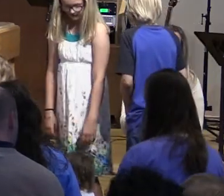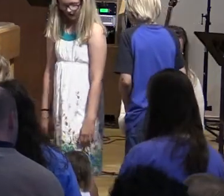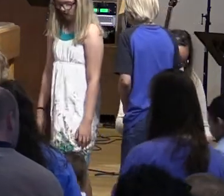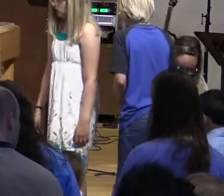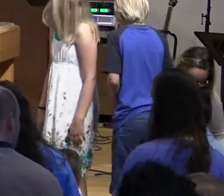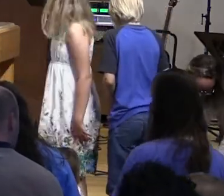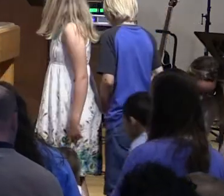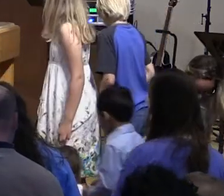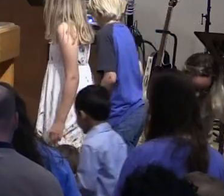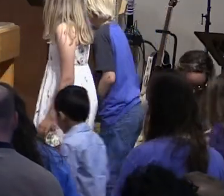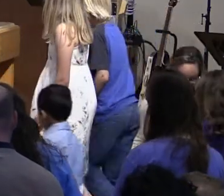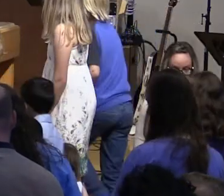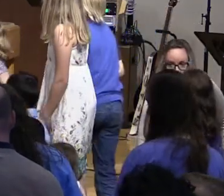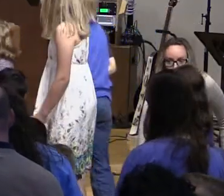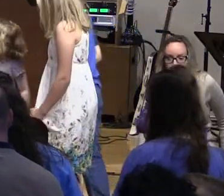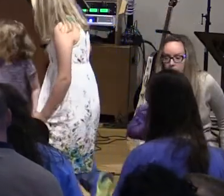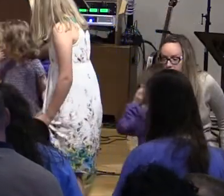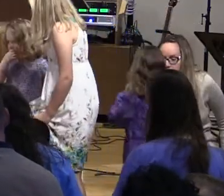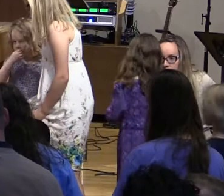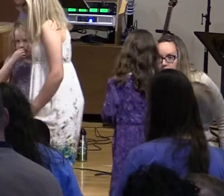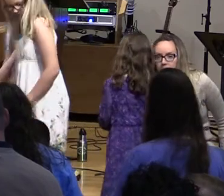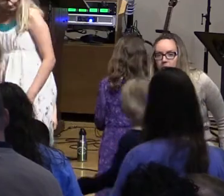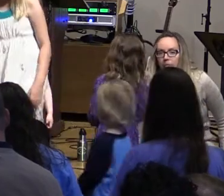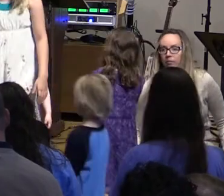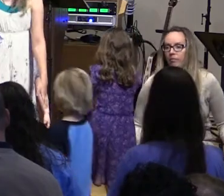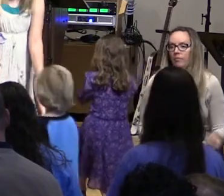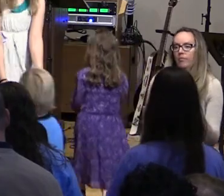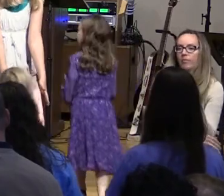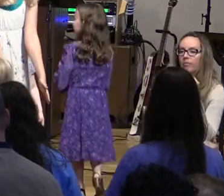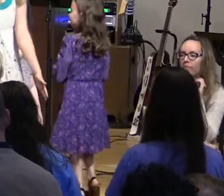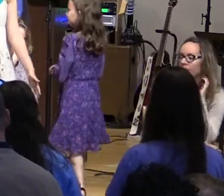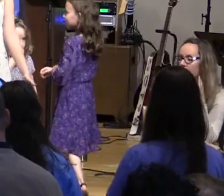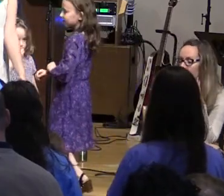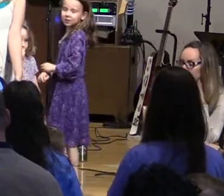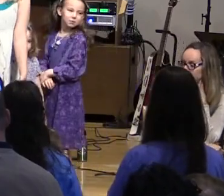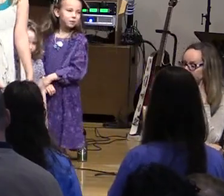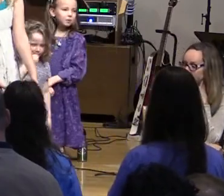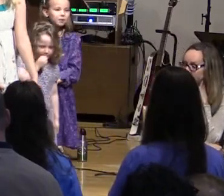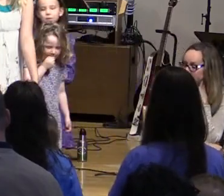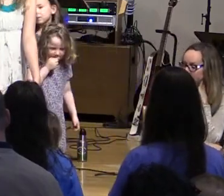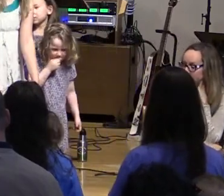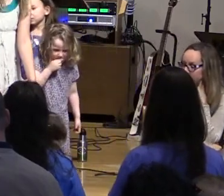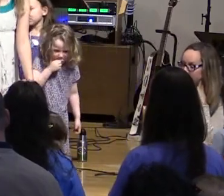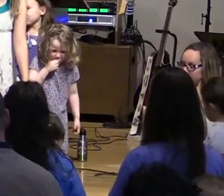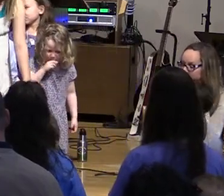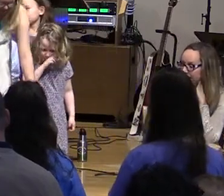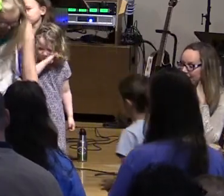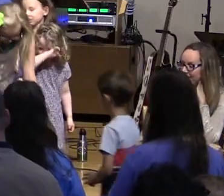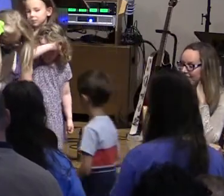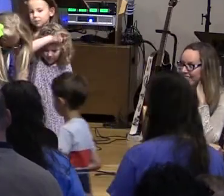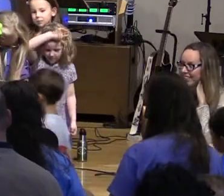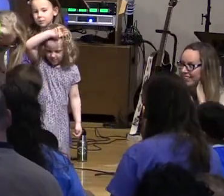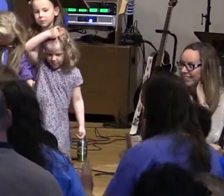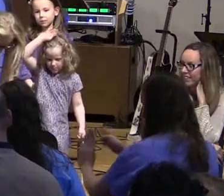Pray, and our leaders, Miss Hannah, Miss Courtney, and Mr. Austin are going to help us with